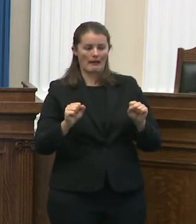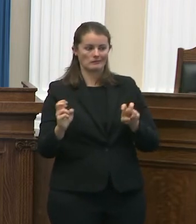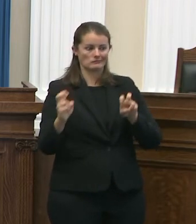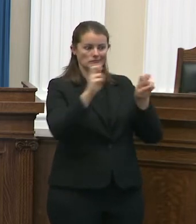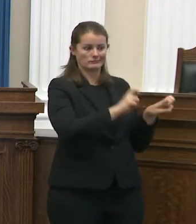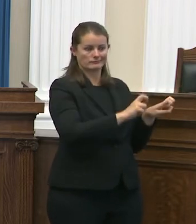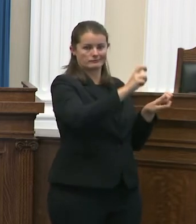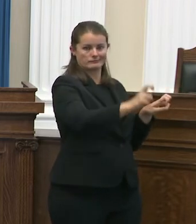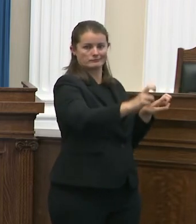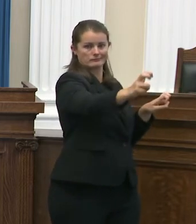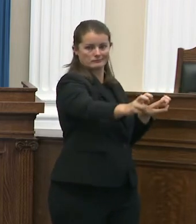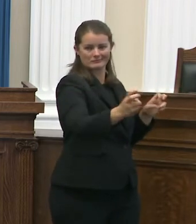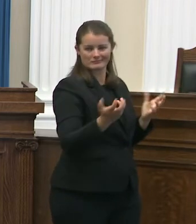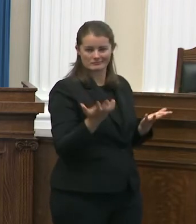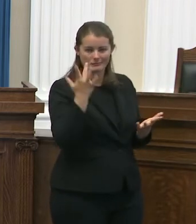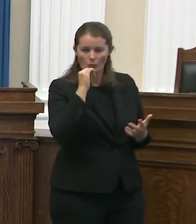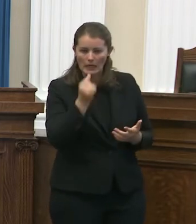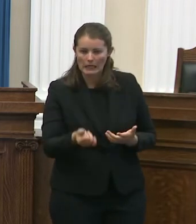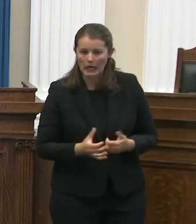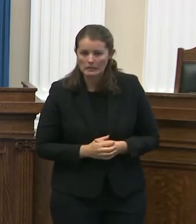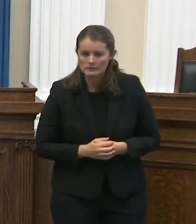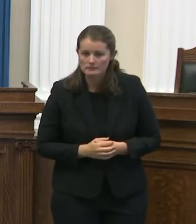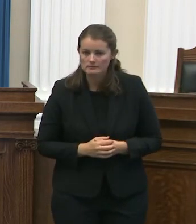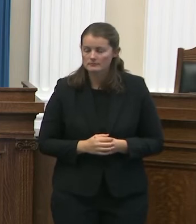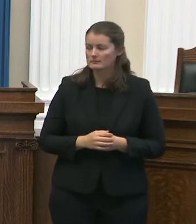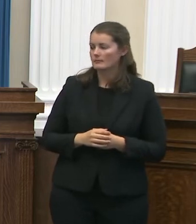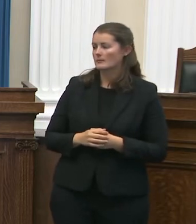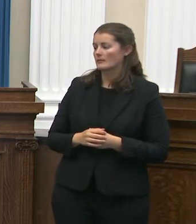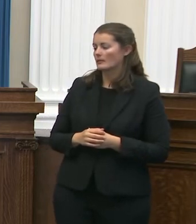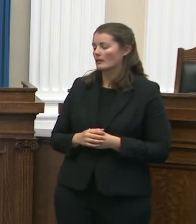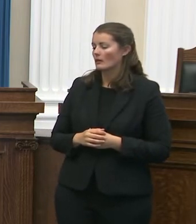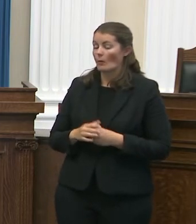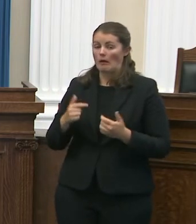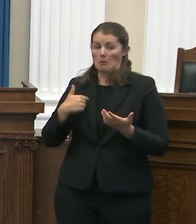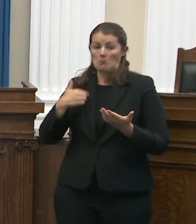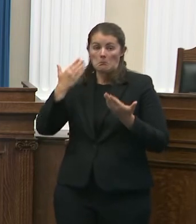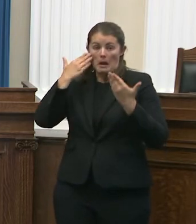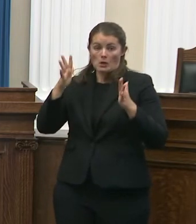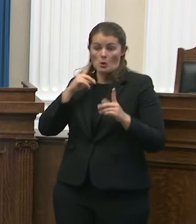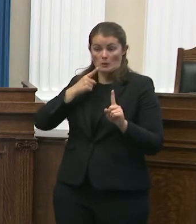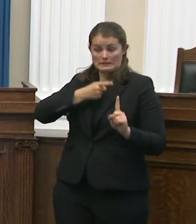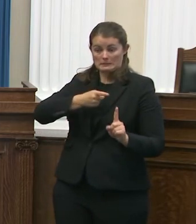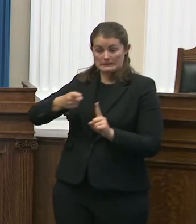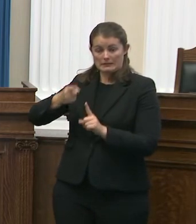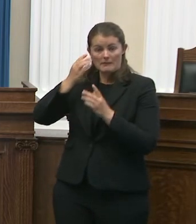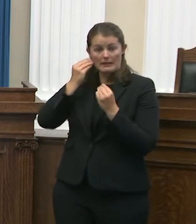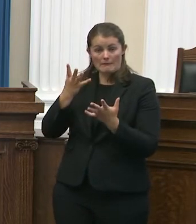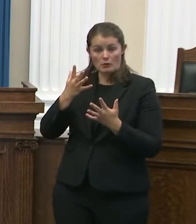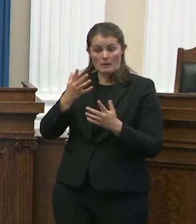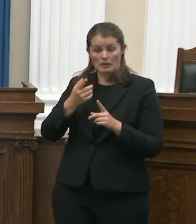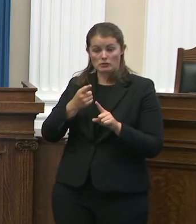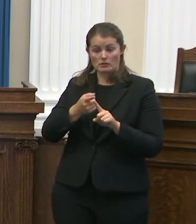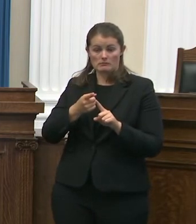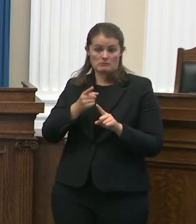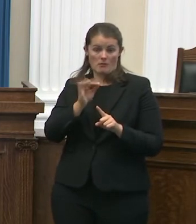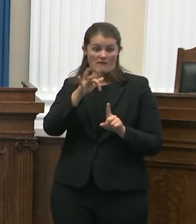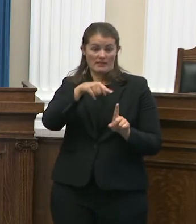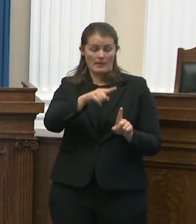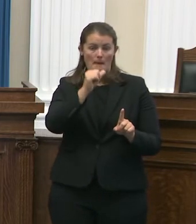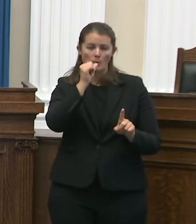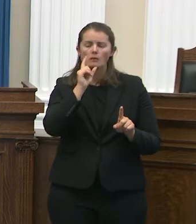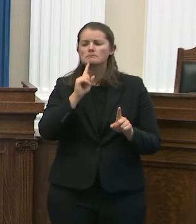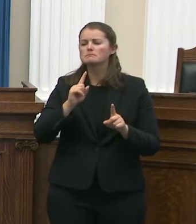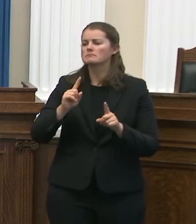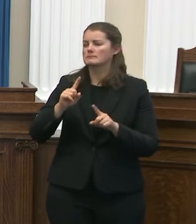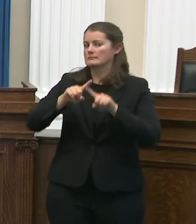don't expect you to give me the name of the two restaurants or the bar, but those are usually under different licenses. A restaurant has to have a